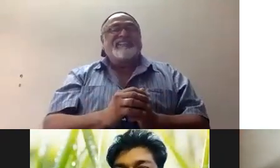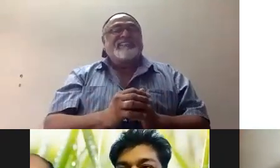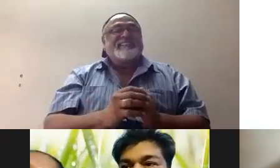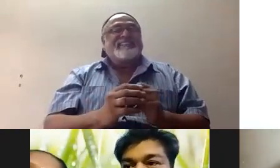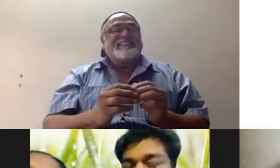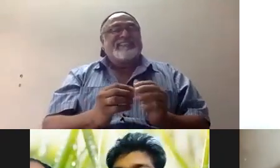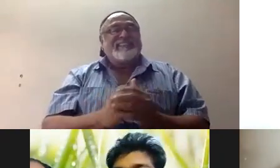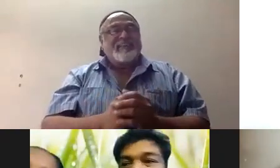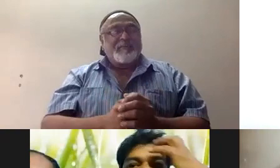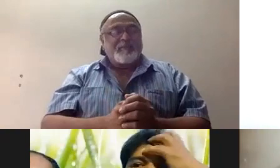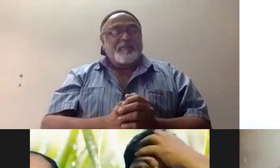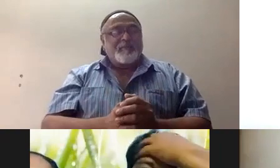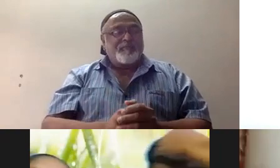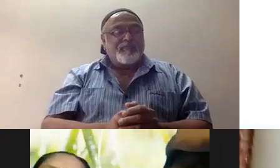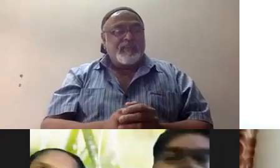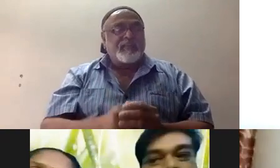You're on mute, sir.